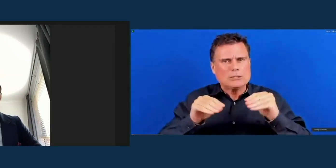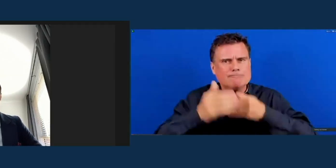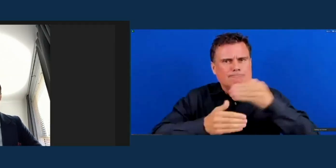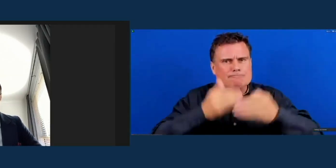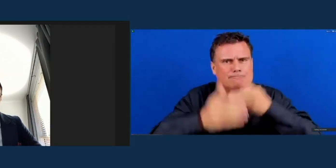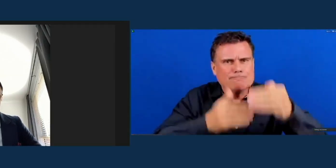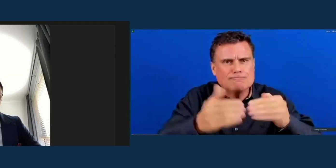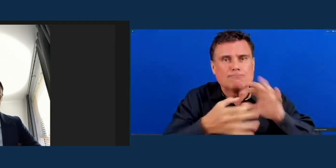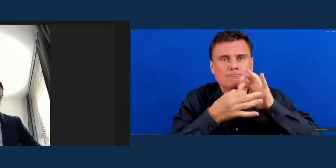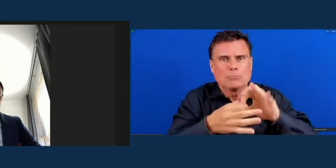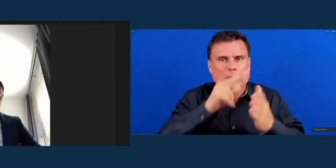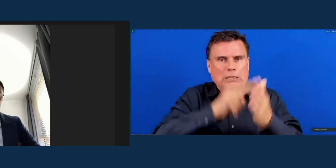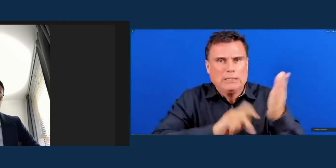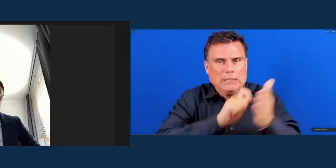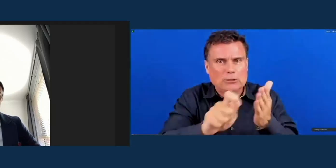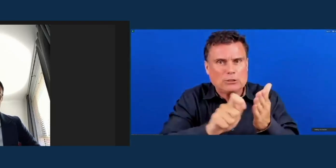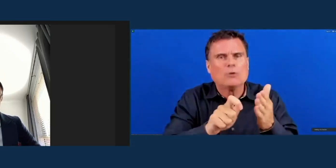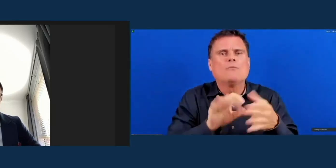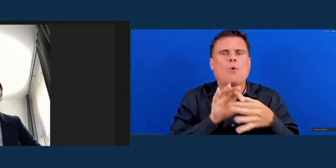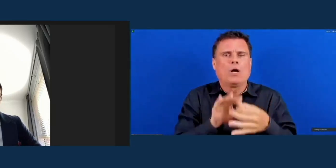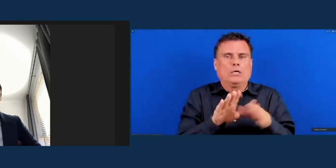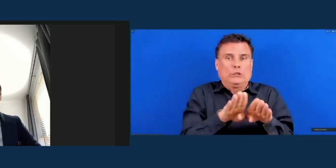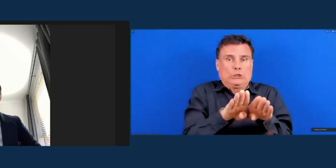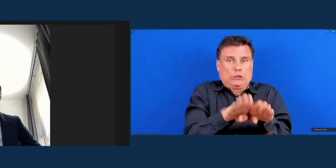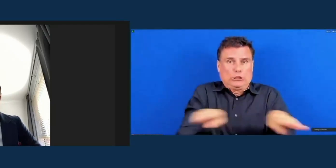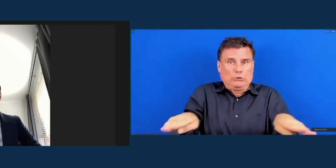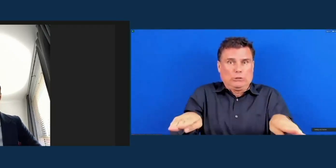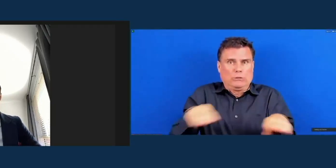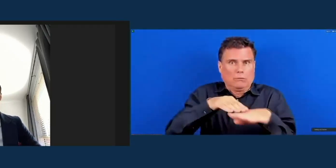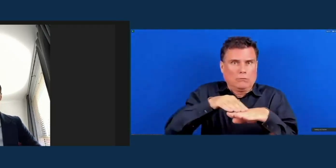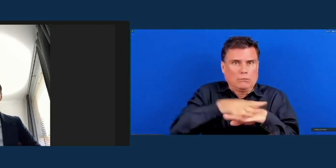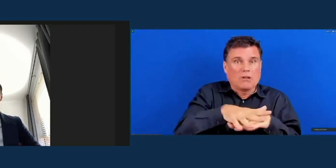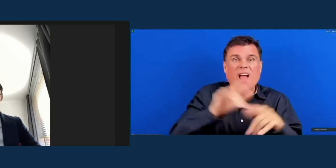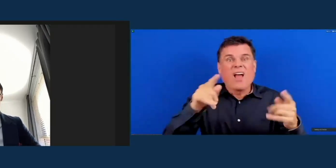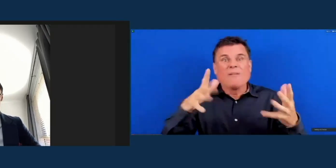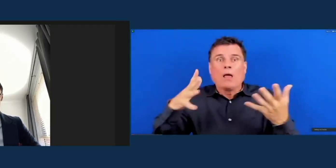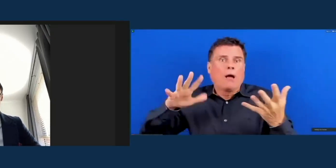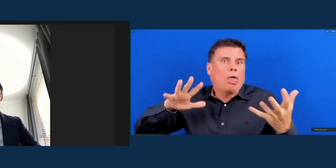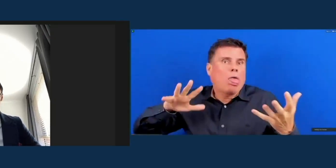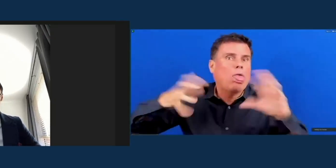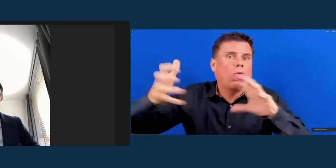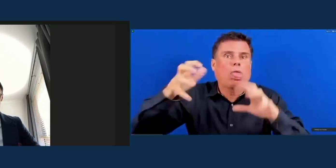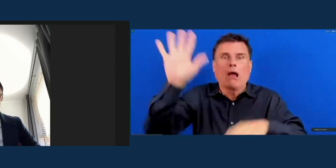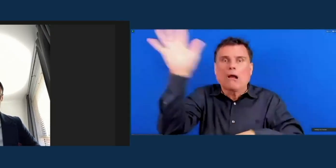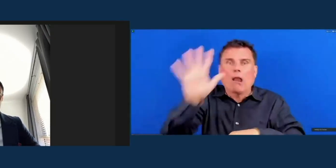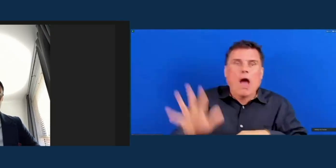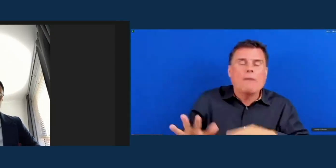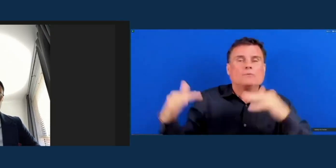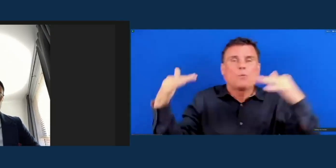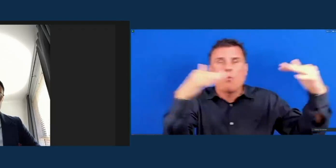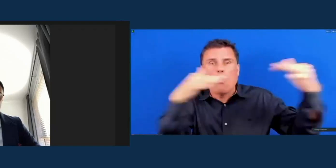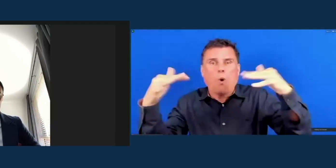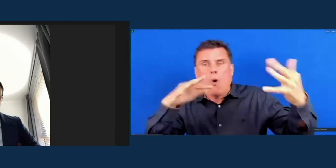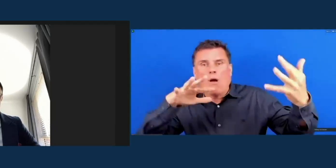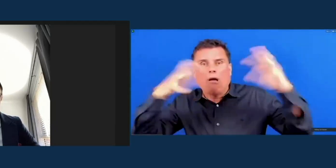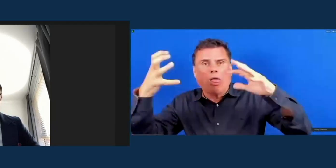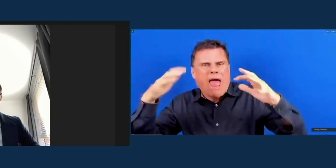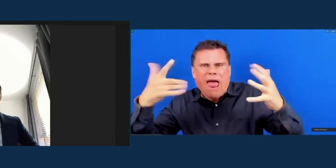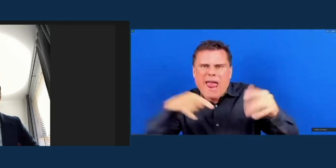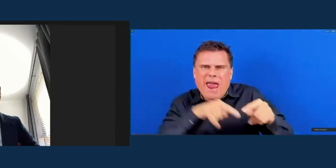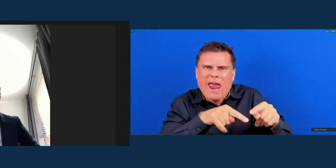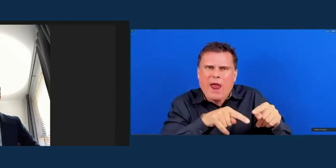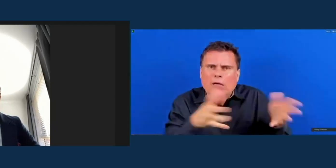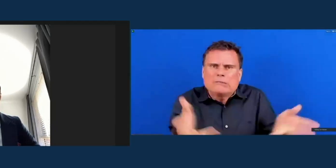by conflict or crisis, and 2, leveraging data to support decision-making, analysis, and accountability in